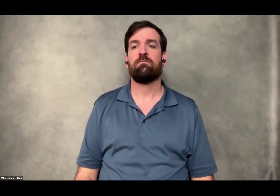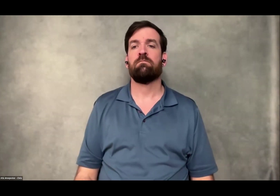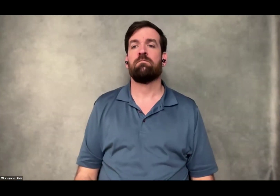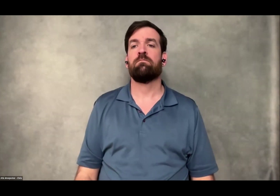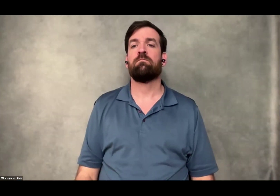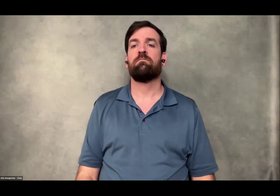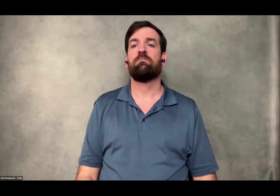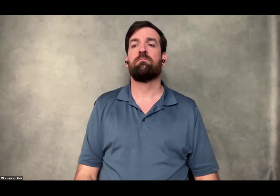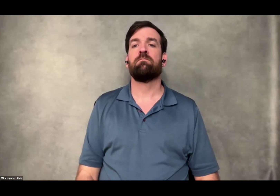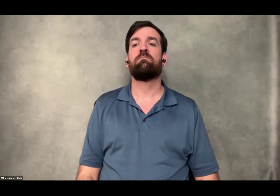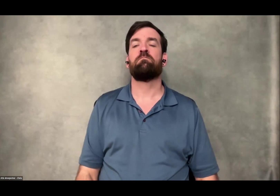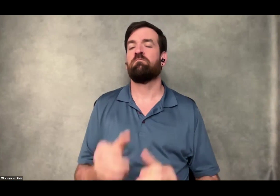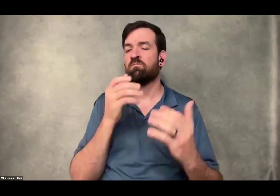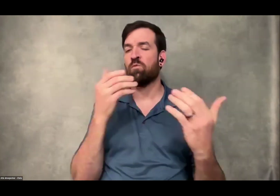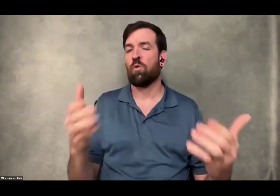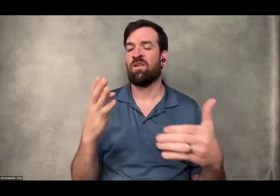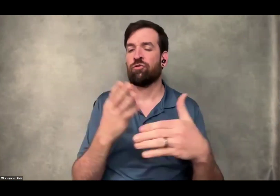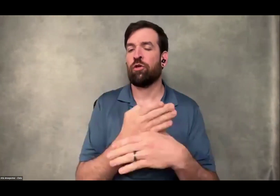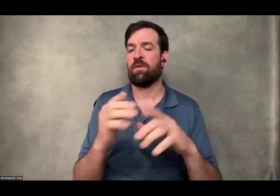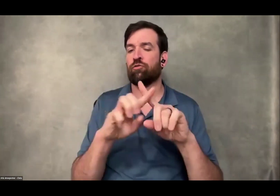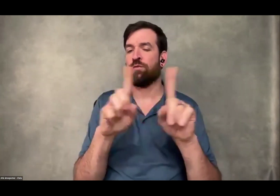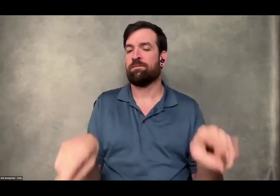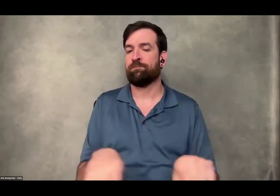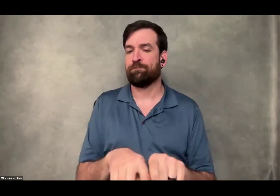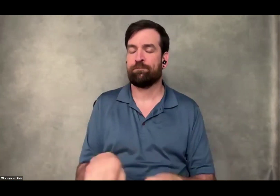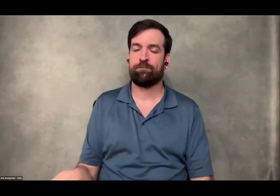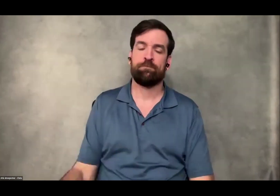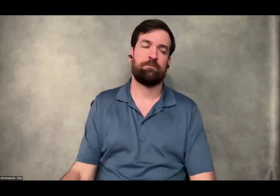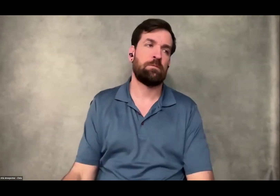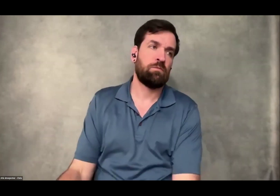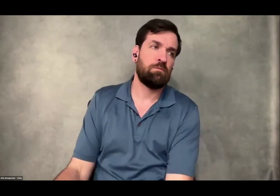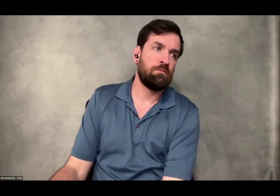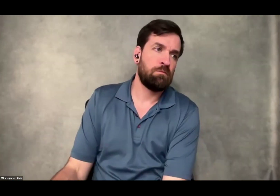go ahead and share my screen here.